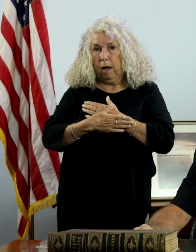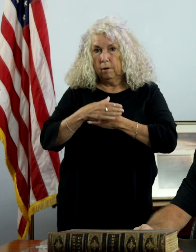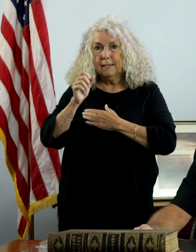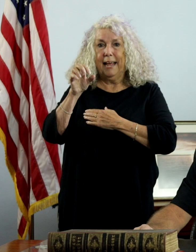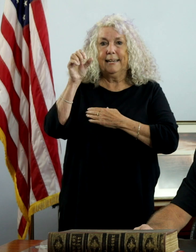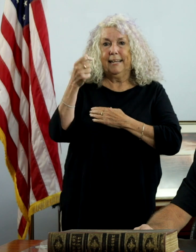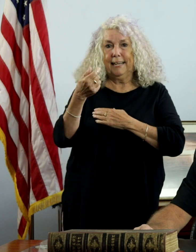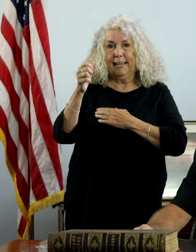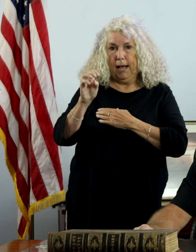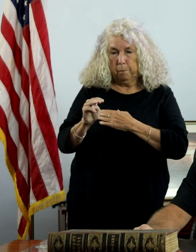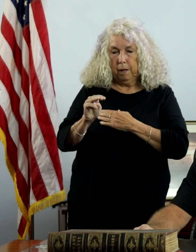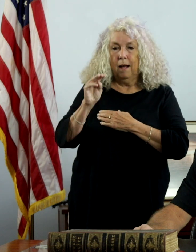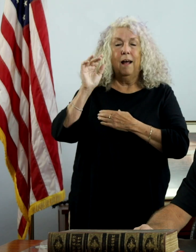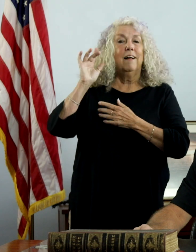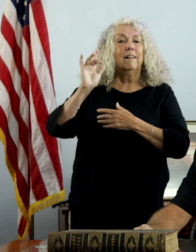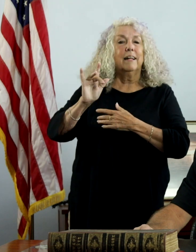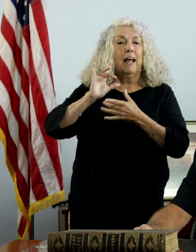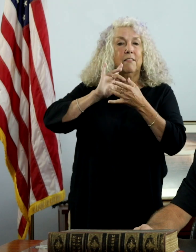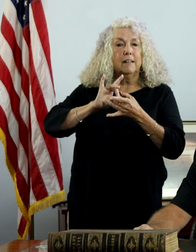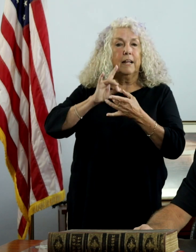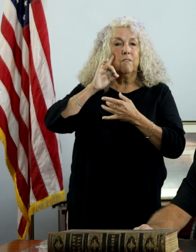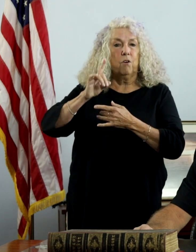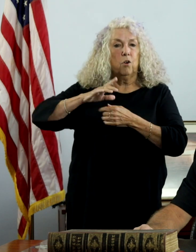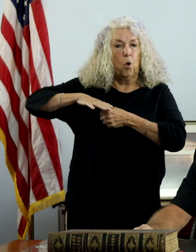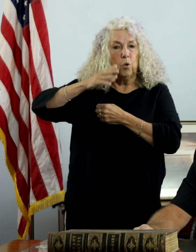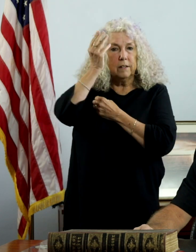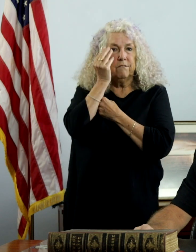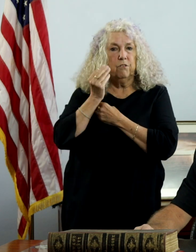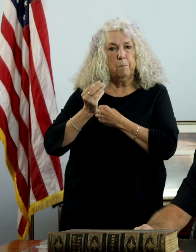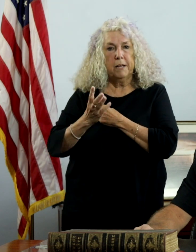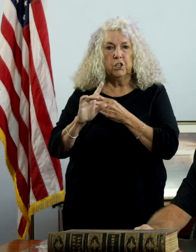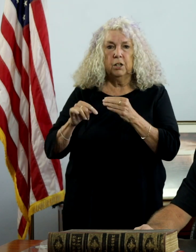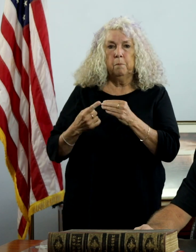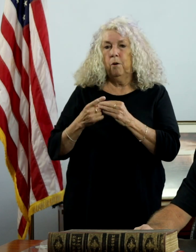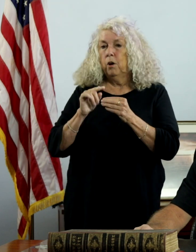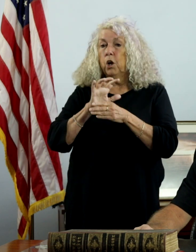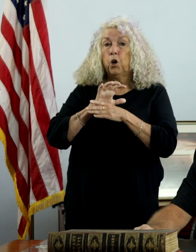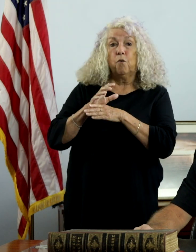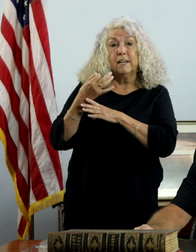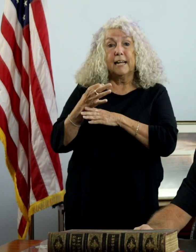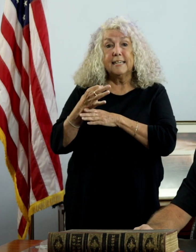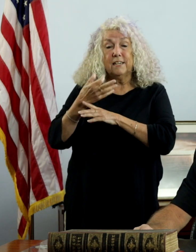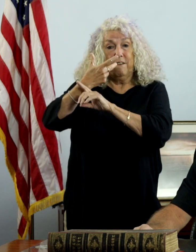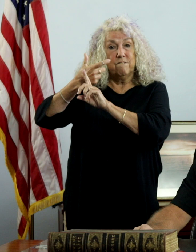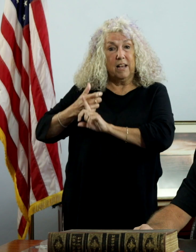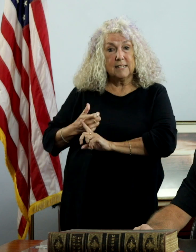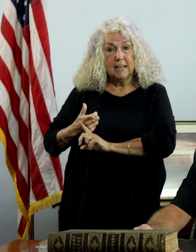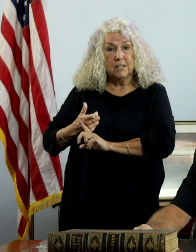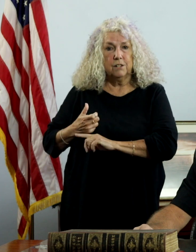health.oswegocounty.com and click on the link for local information about the COVID-19 vaccination.